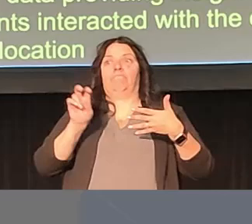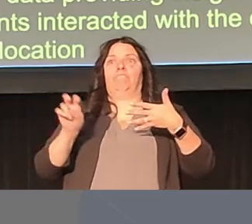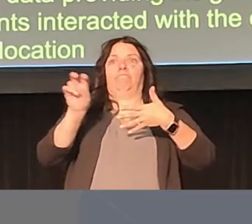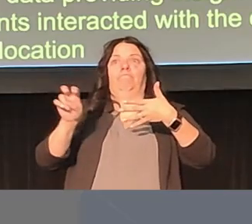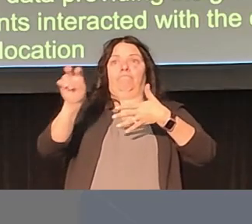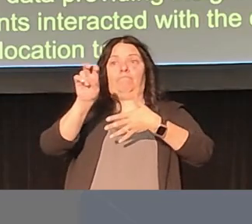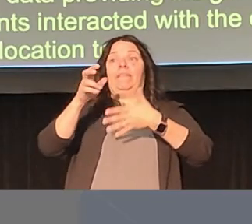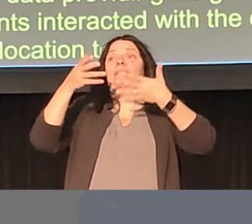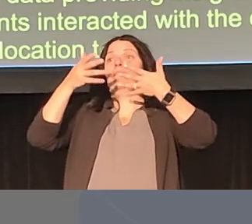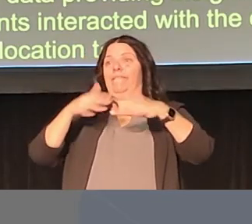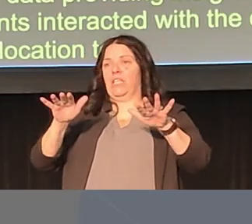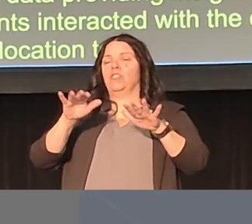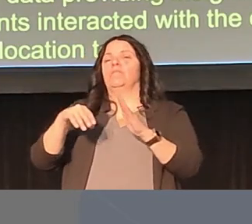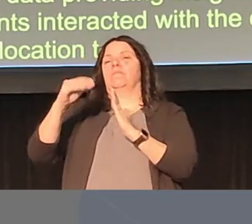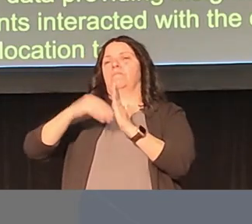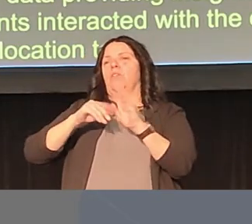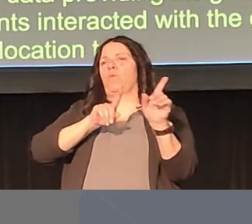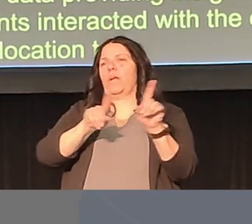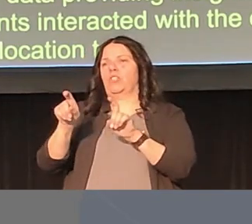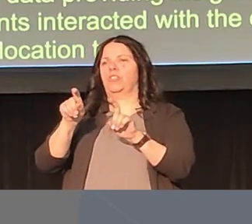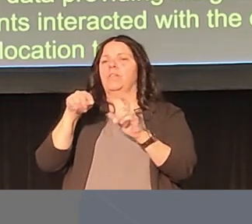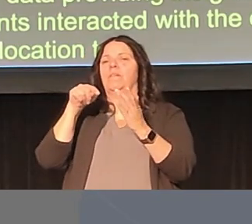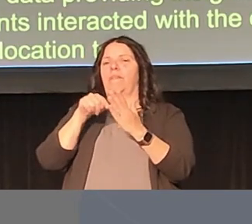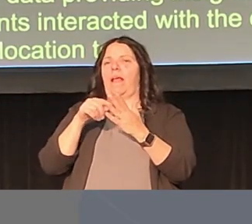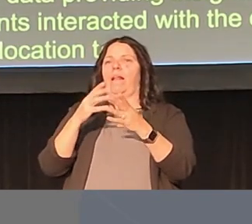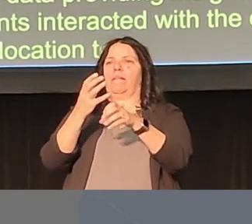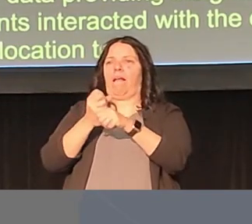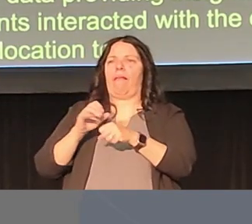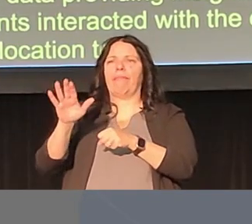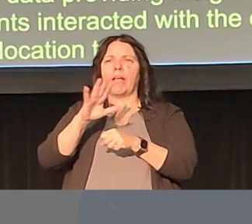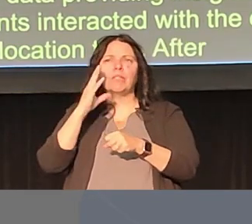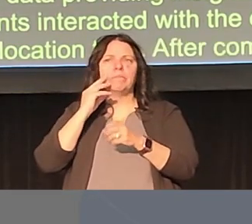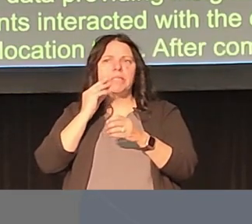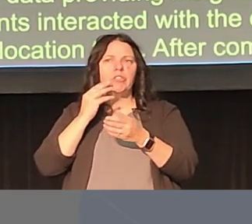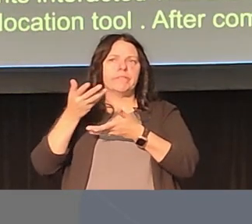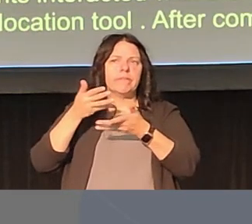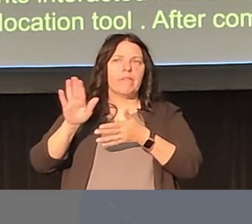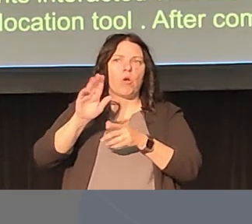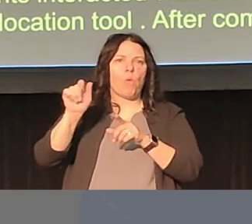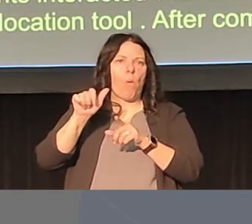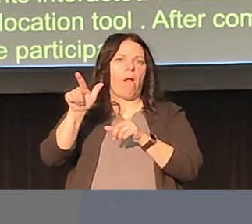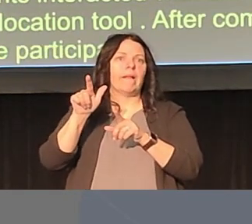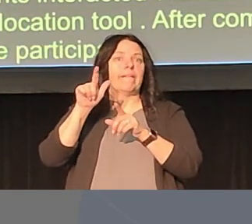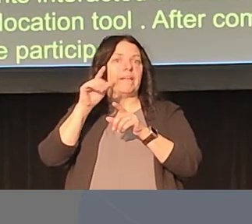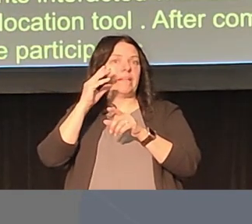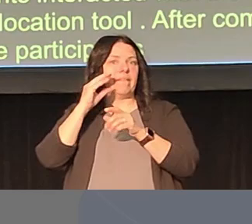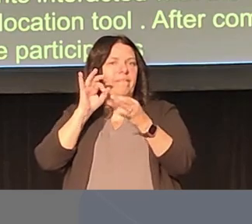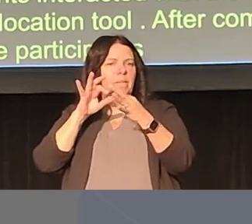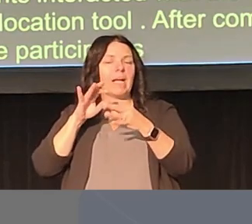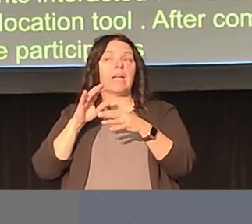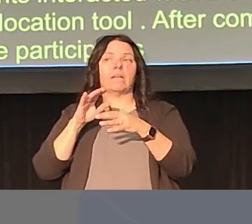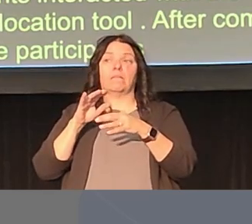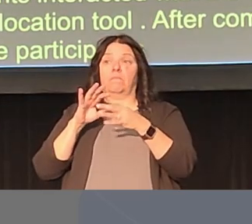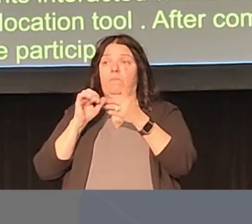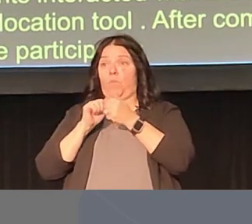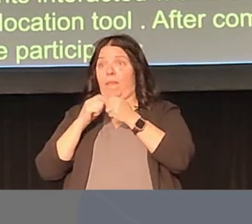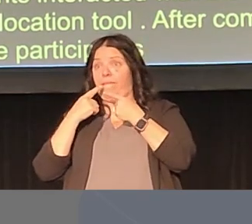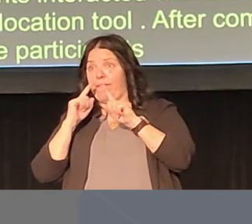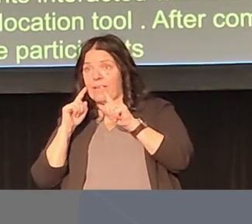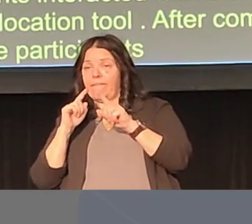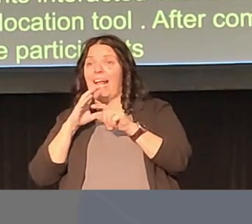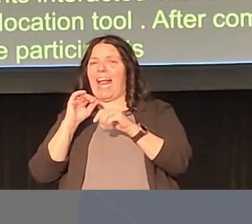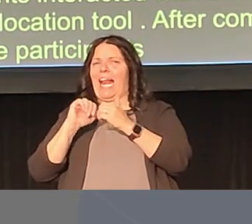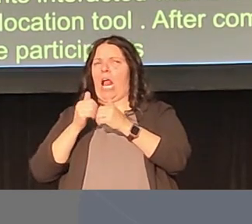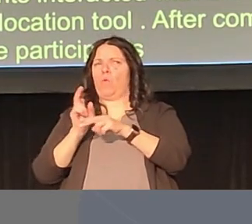participants filled out a questionnaire that captured qualitative feedback, which we used to analyze the effectiveness and usability of the